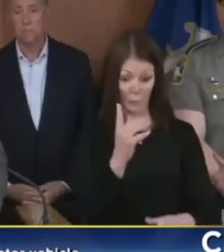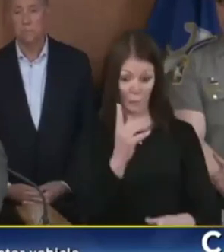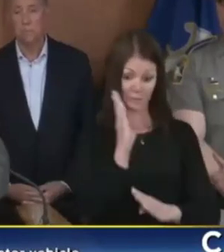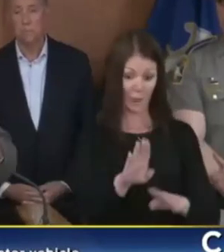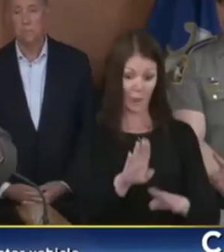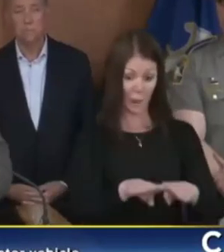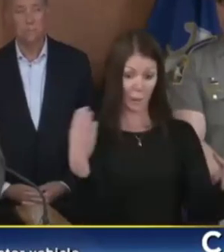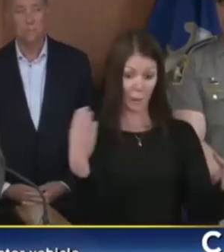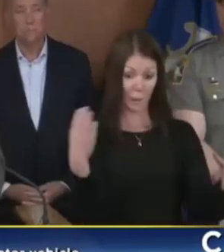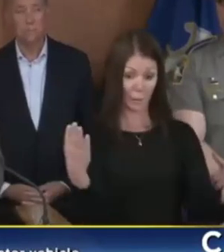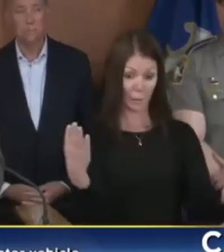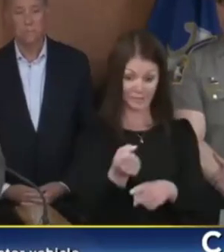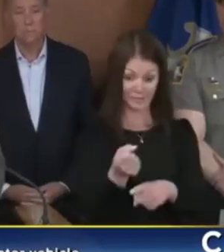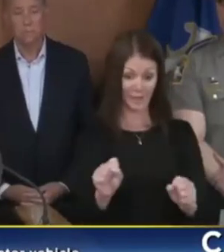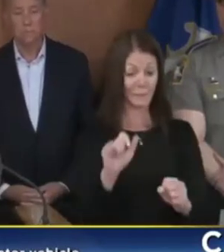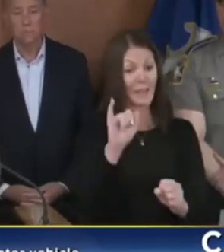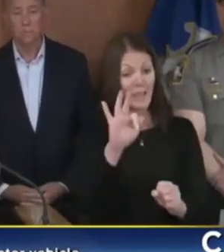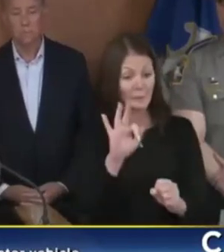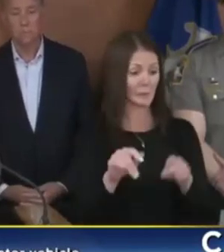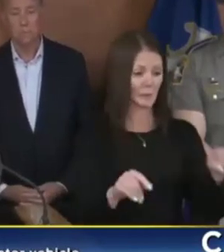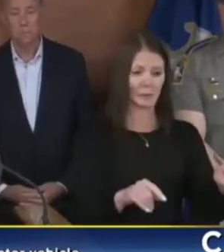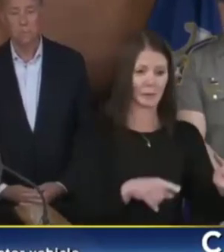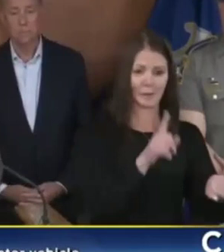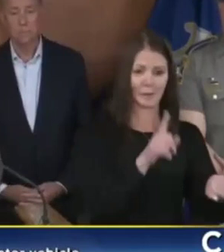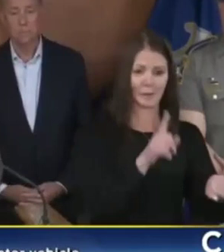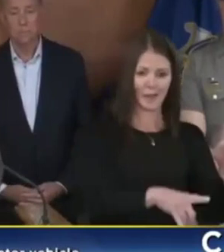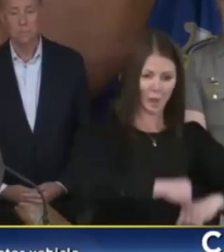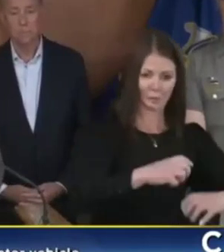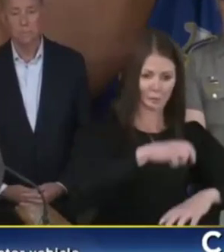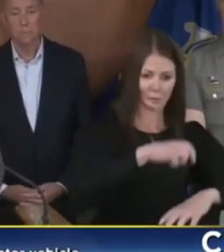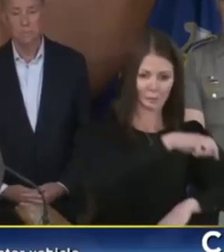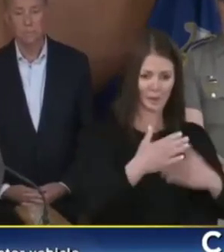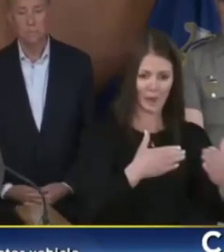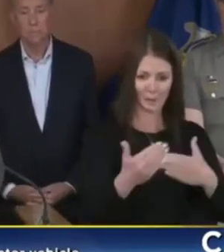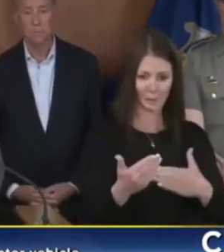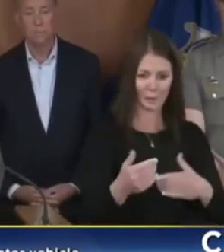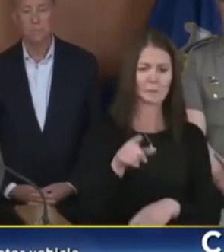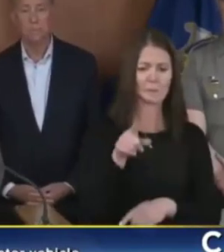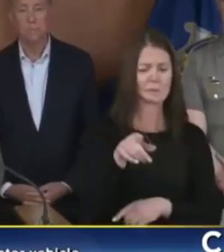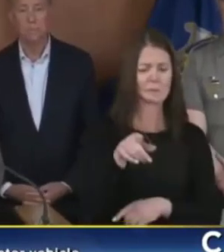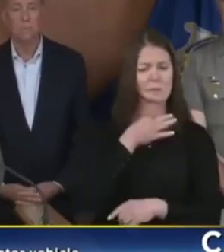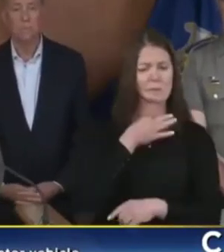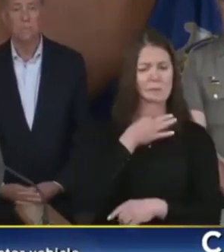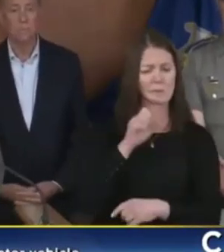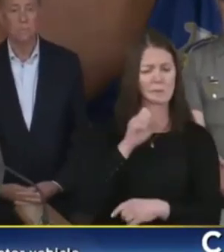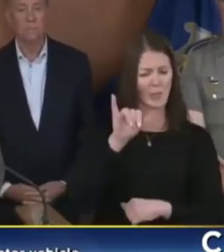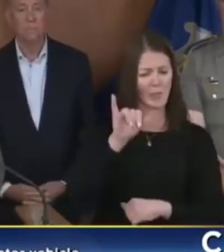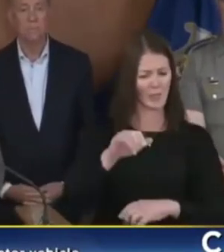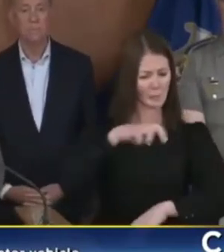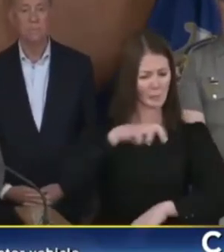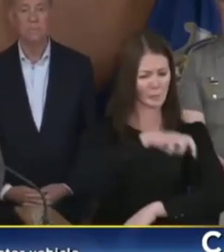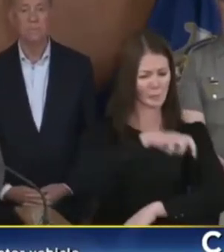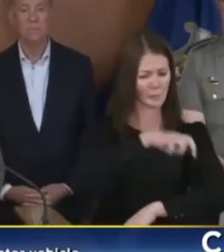need to take the whole thing out. You can't just leave half the bridge in place. Is this one of the bridges that was basically dropped into place overnight with the new